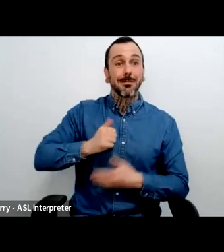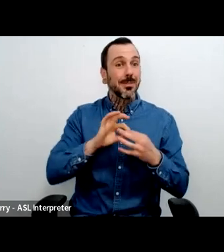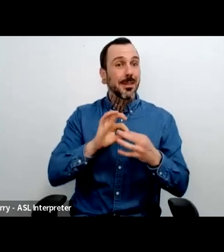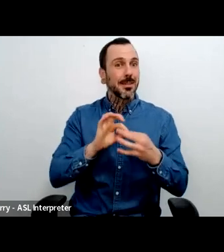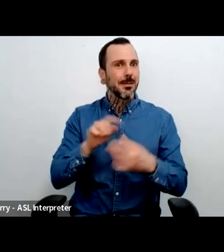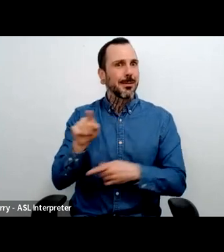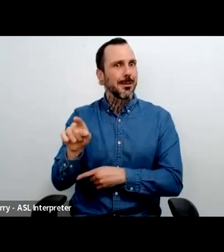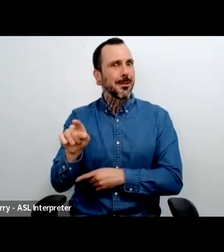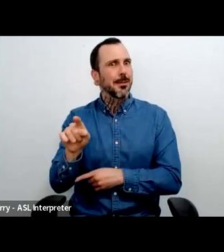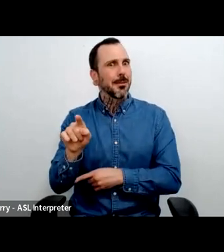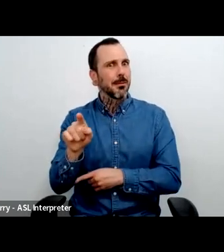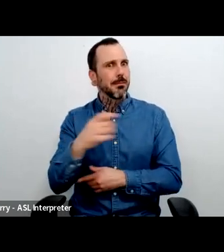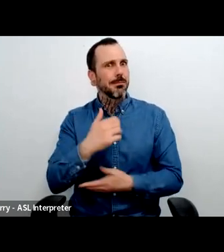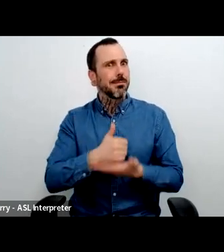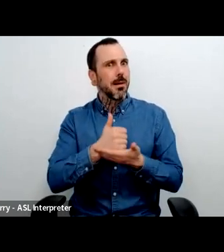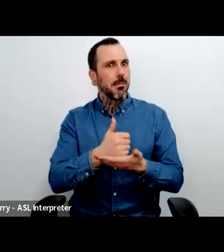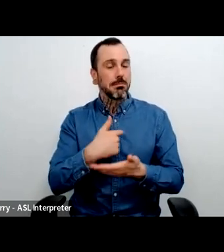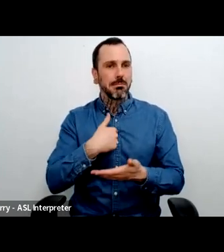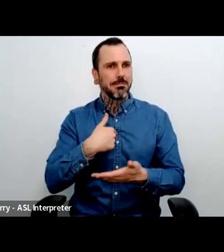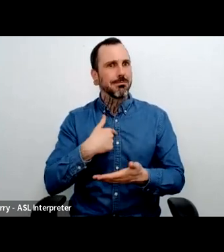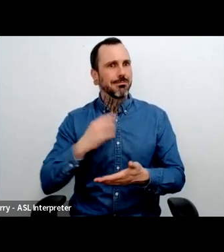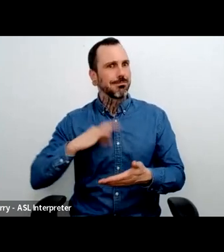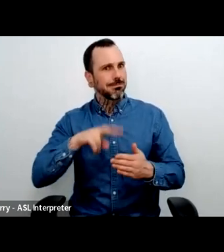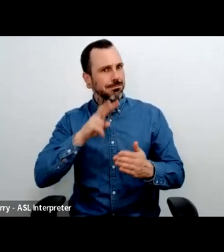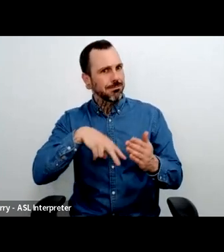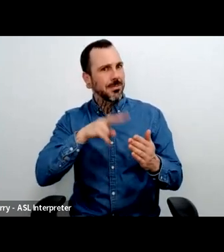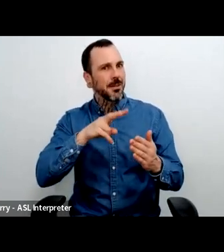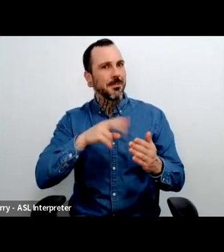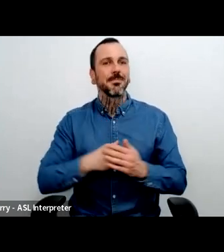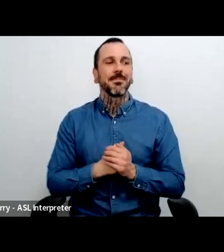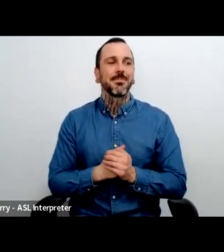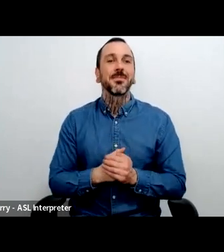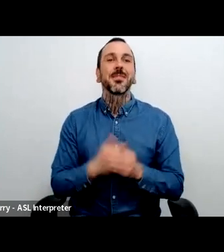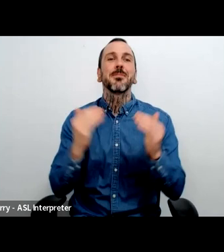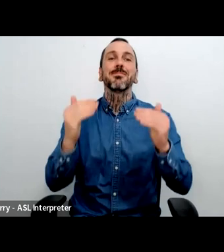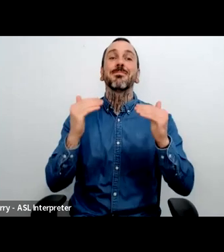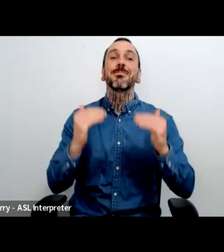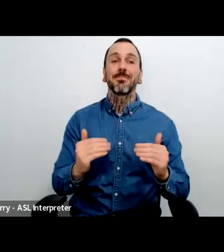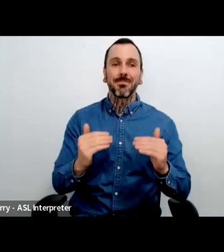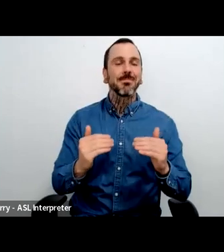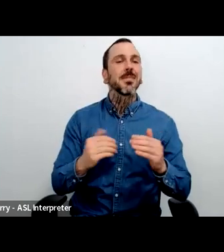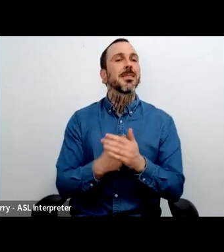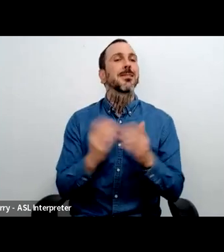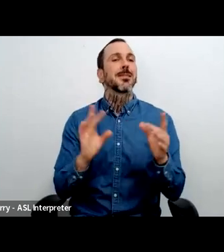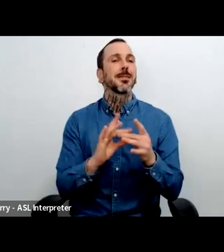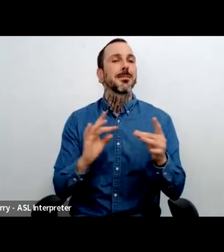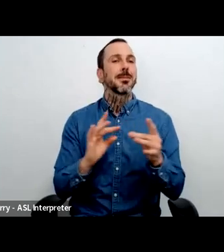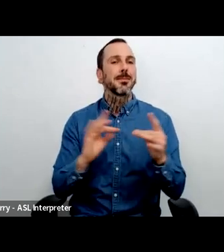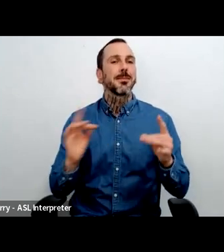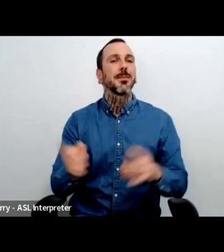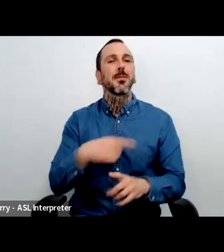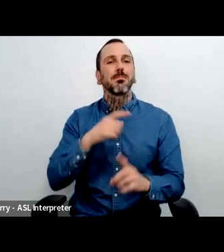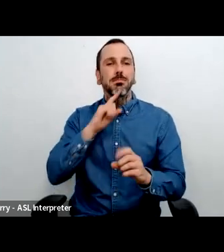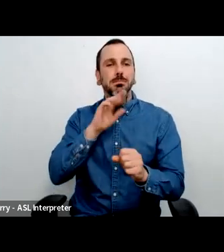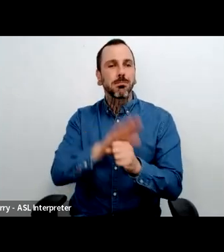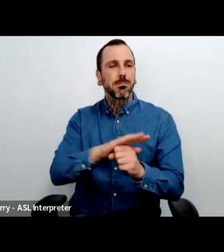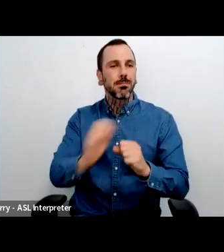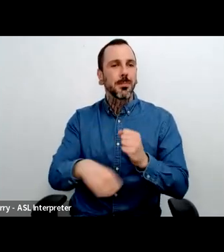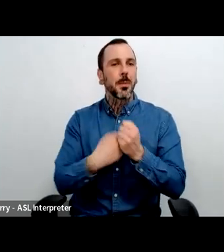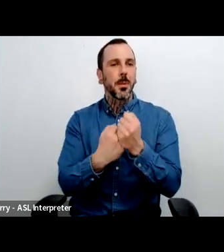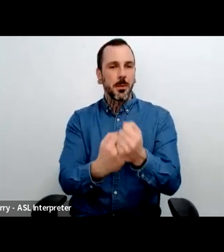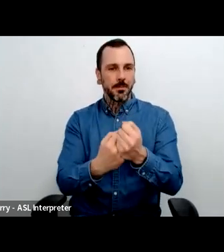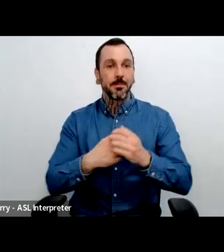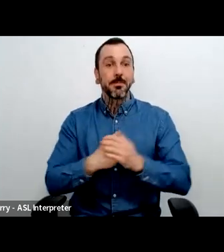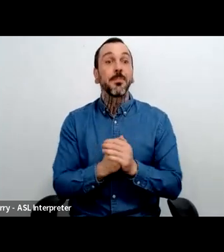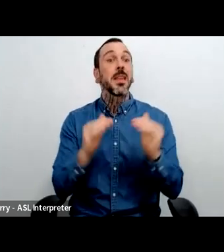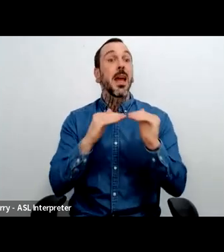reading for me. Okay, I would like to read our statement of affirmation. It goes like this. Equity embraces an open